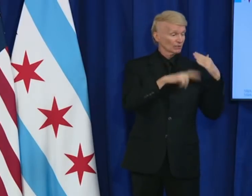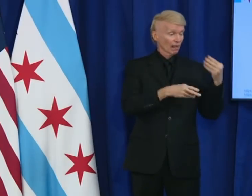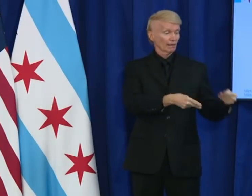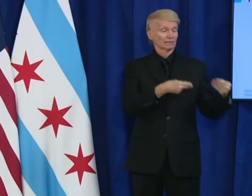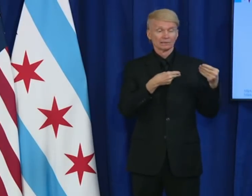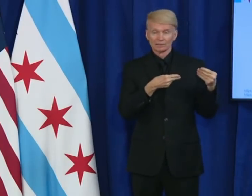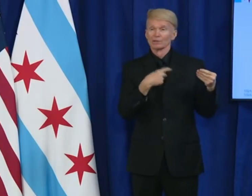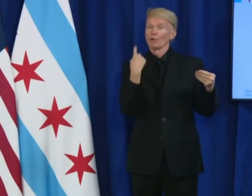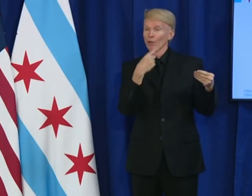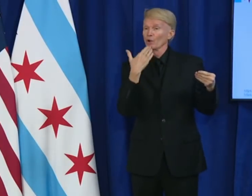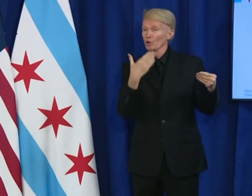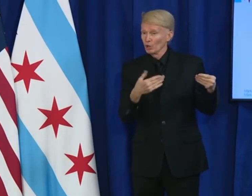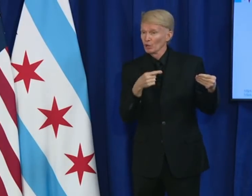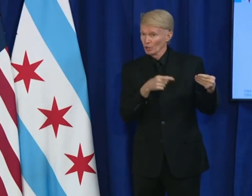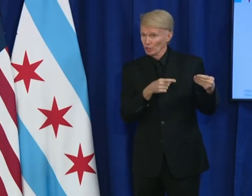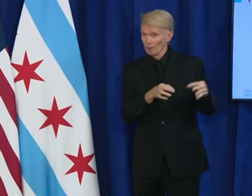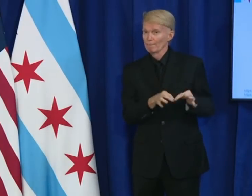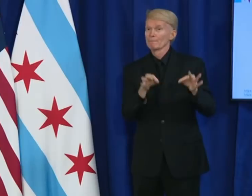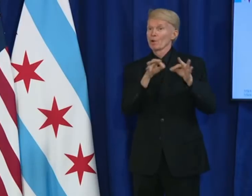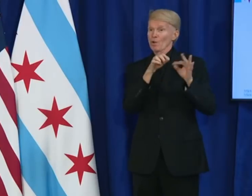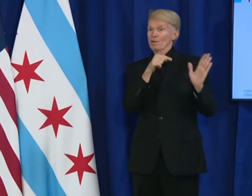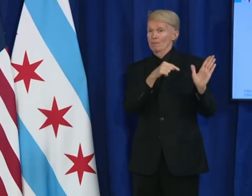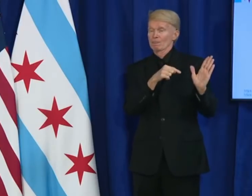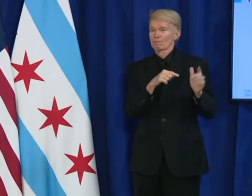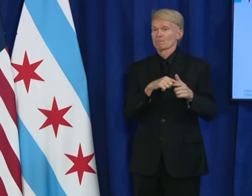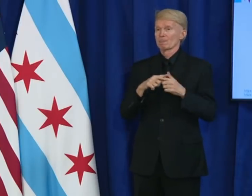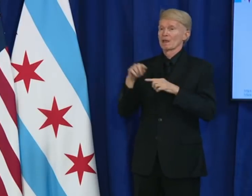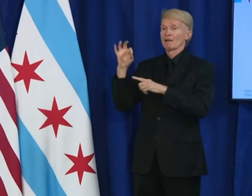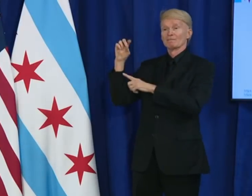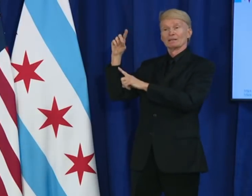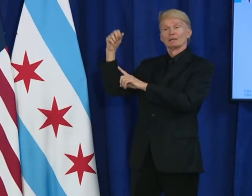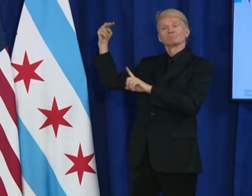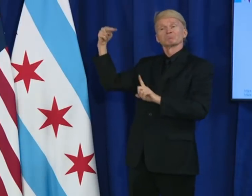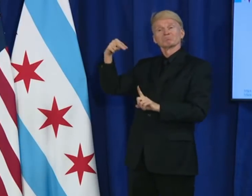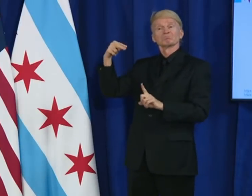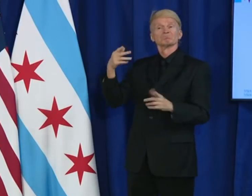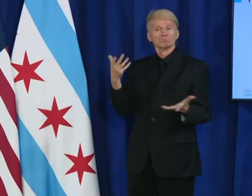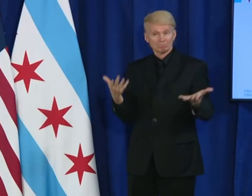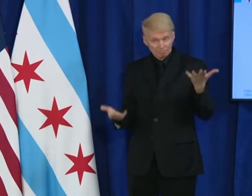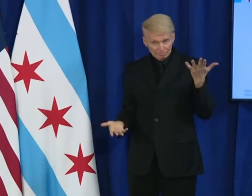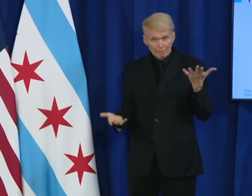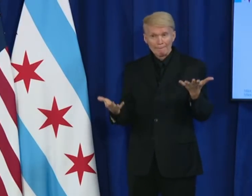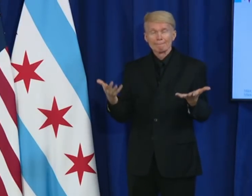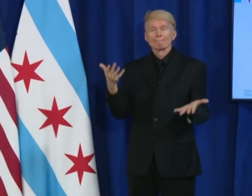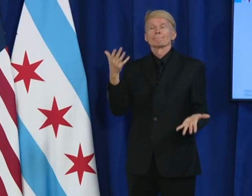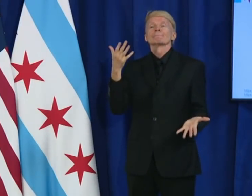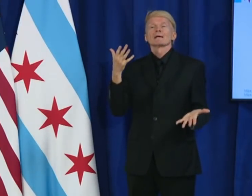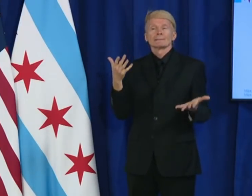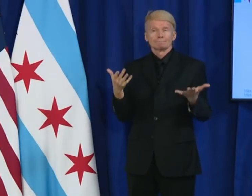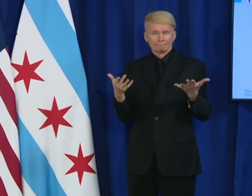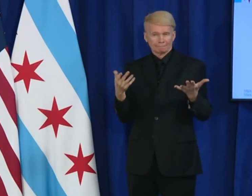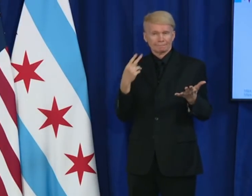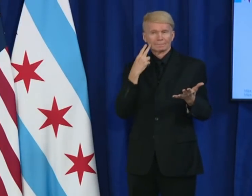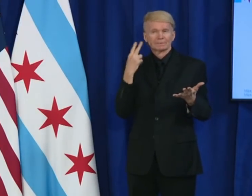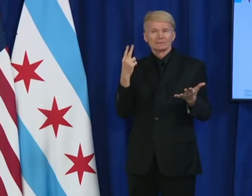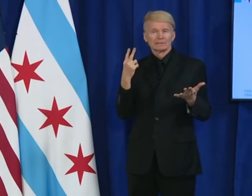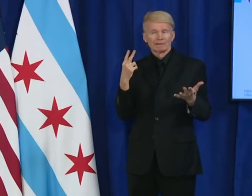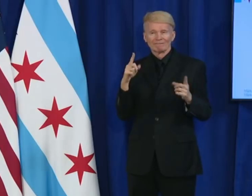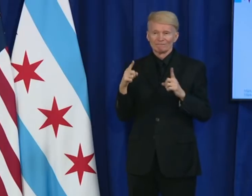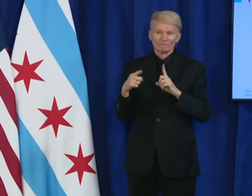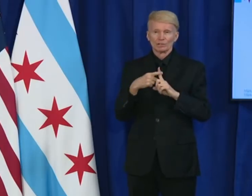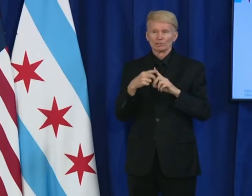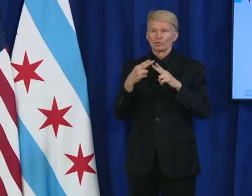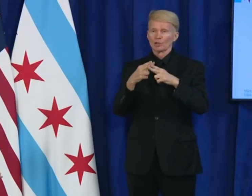good, most importantly, I think it is likely that we may see the first